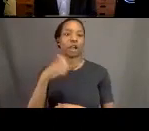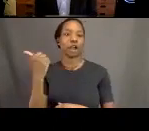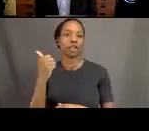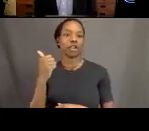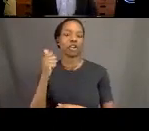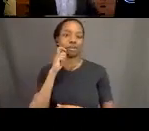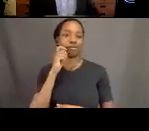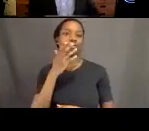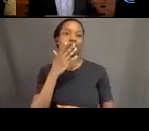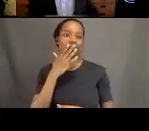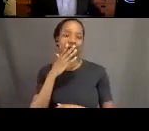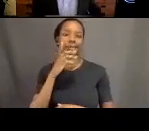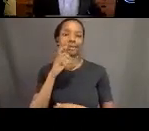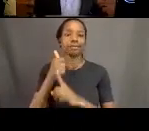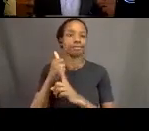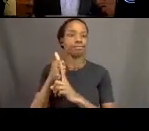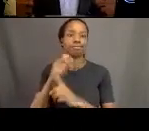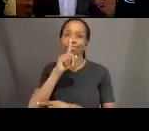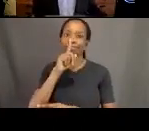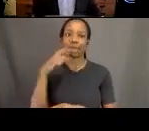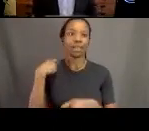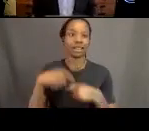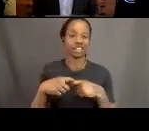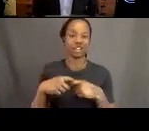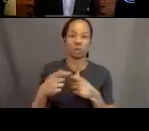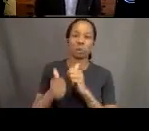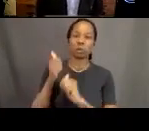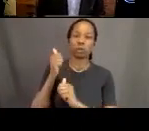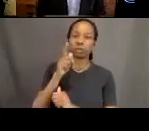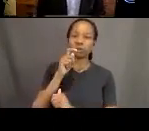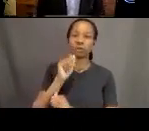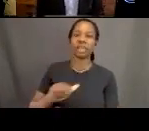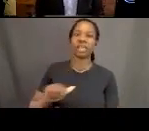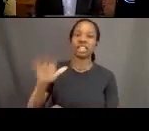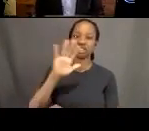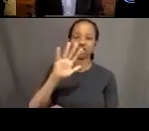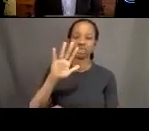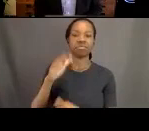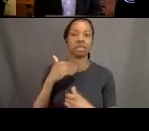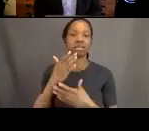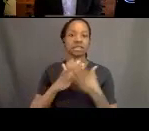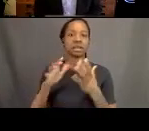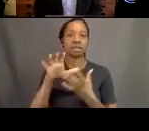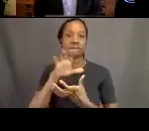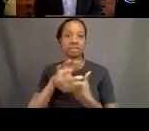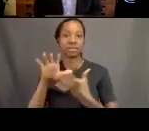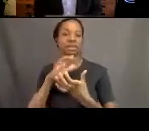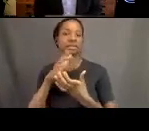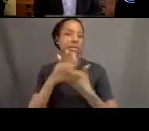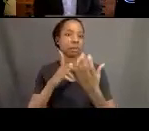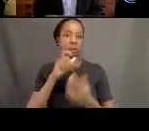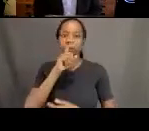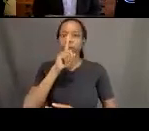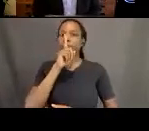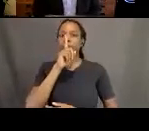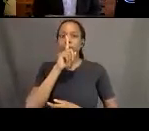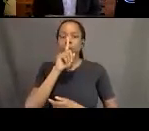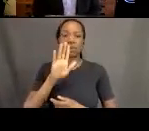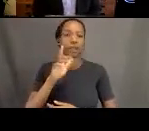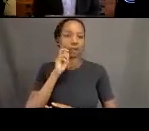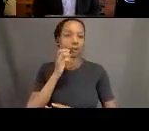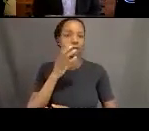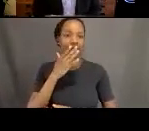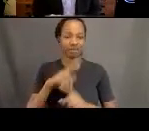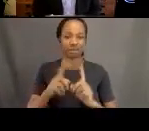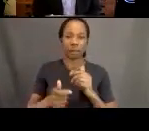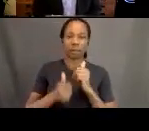is predominantly Asian. There are some mixed, there are some who did not indicate, but the majority of the